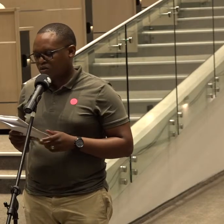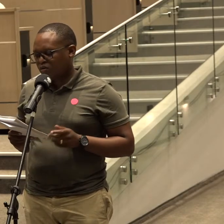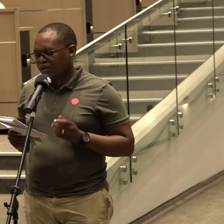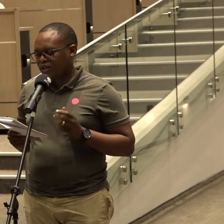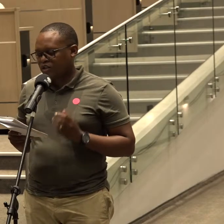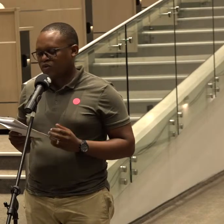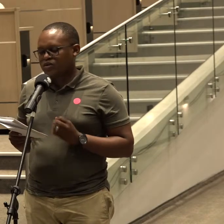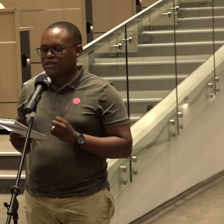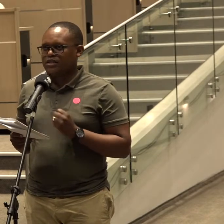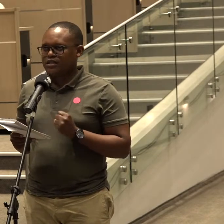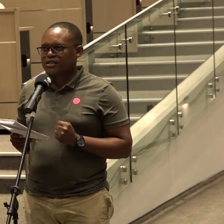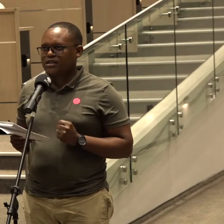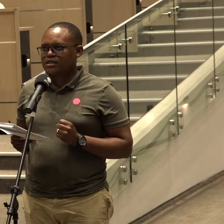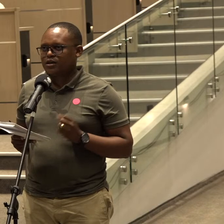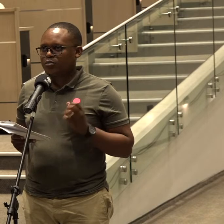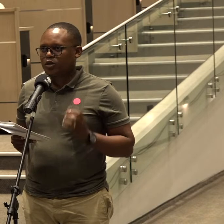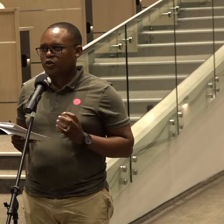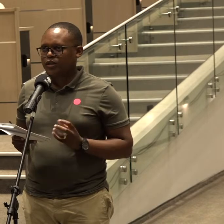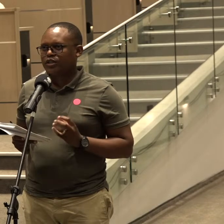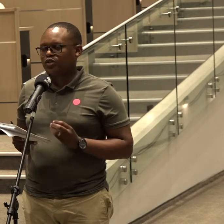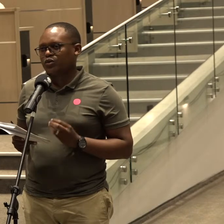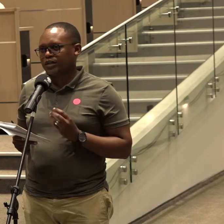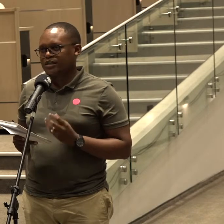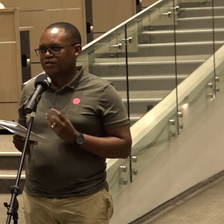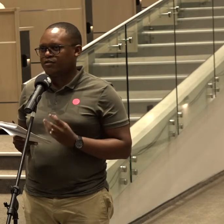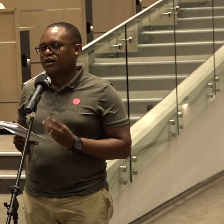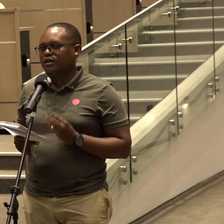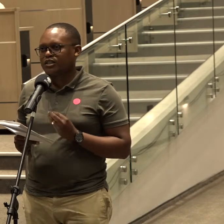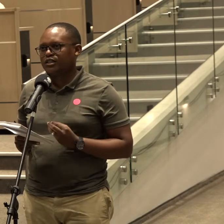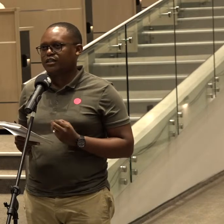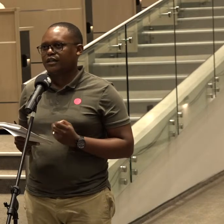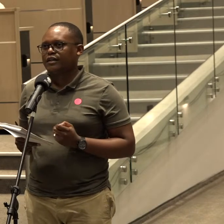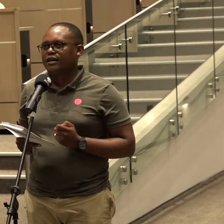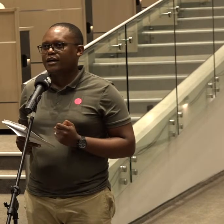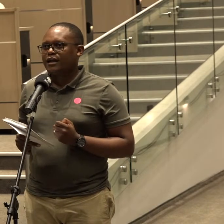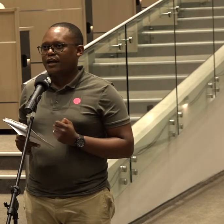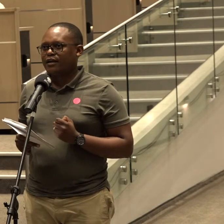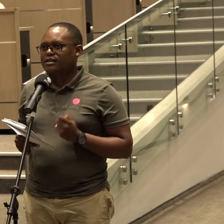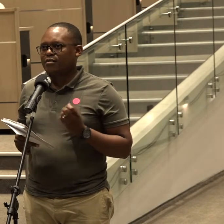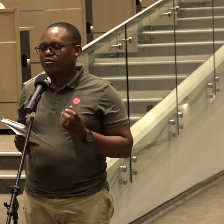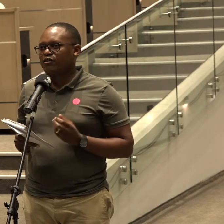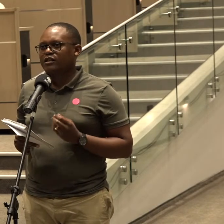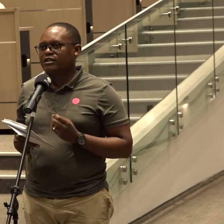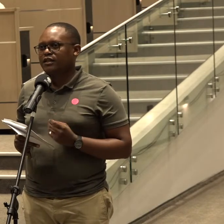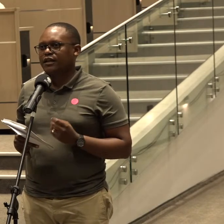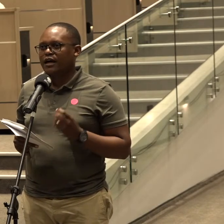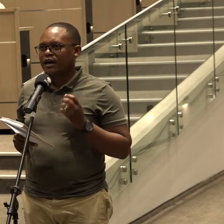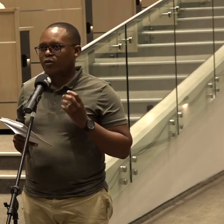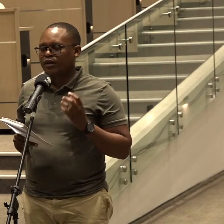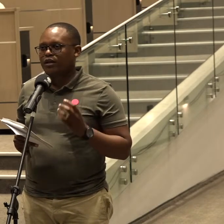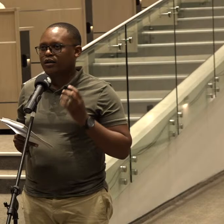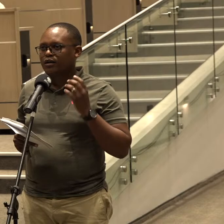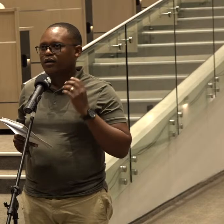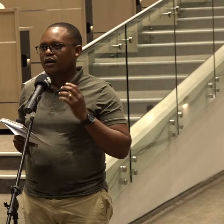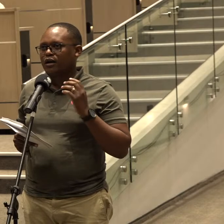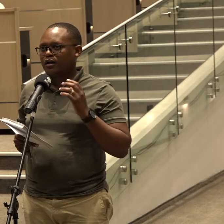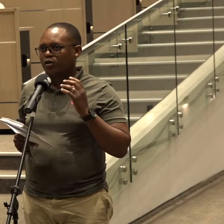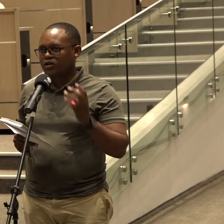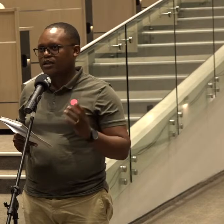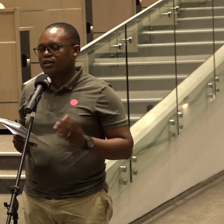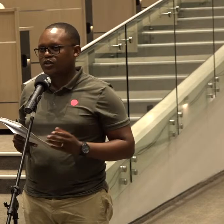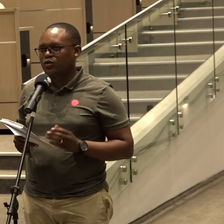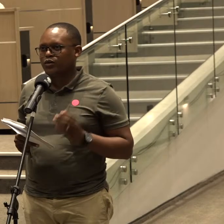so we use this opportunity to raise even our children like some of our children are working